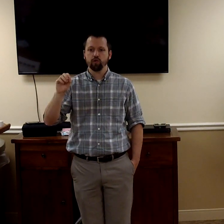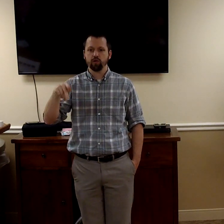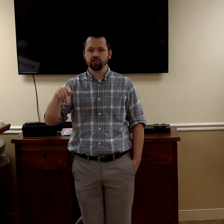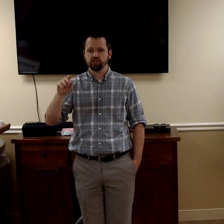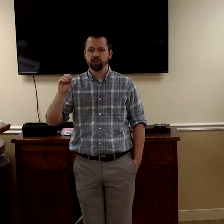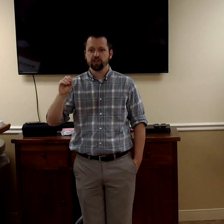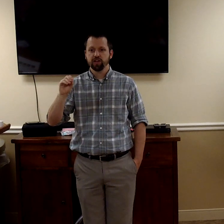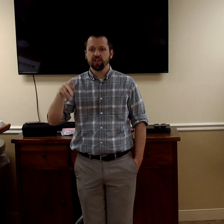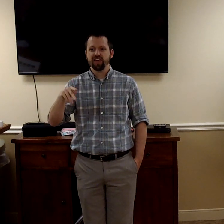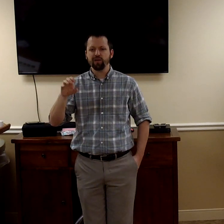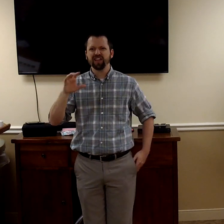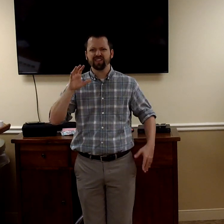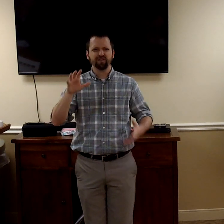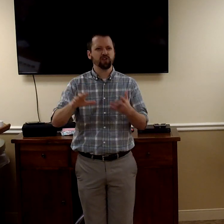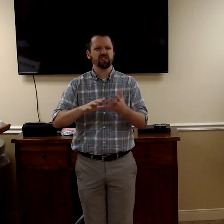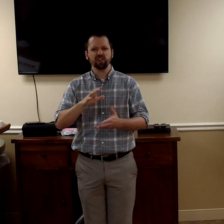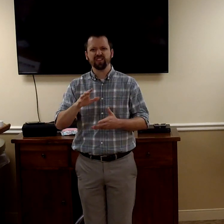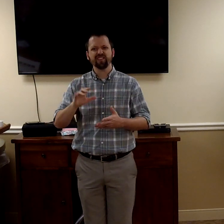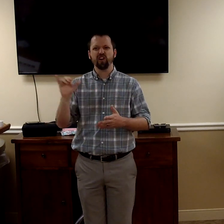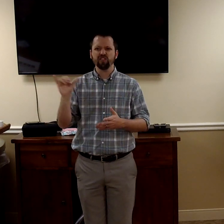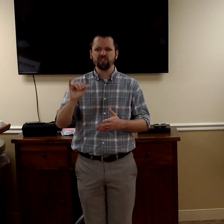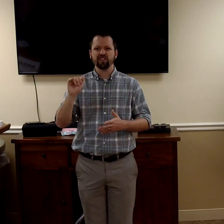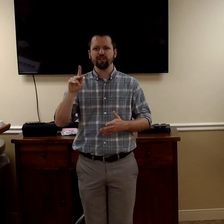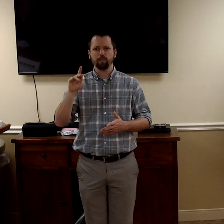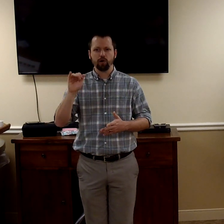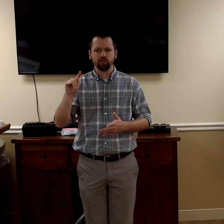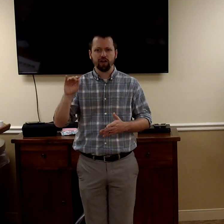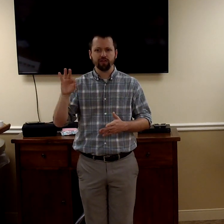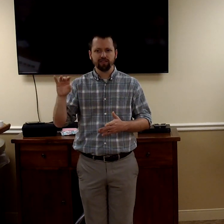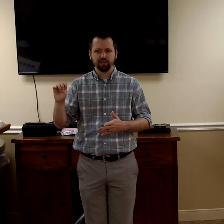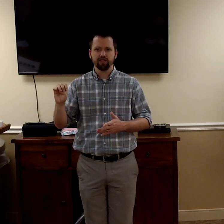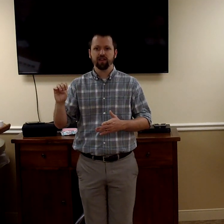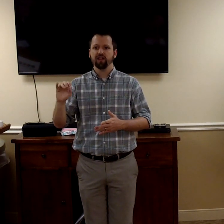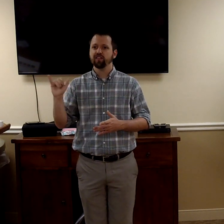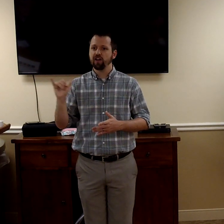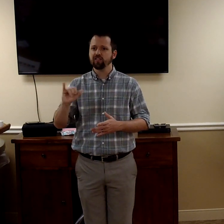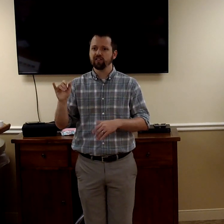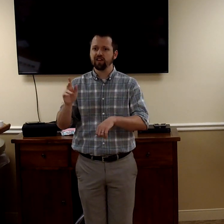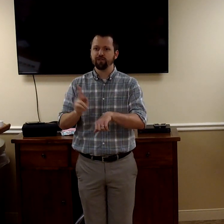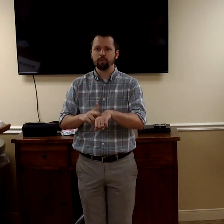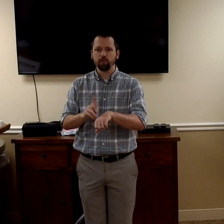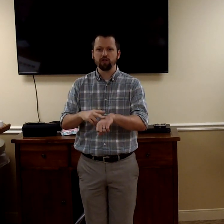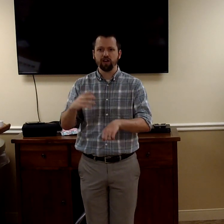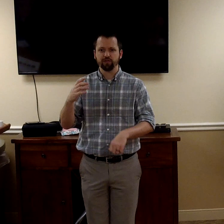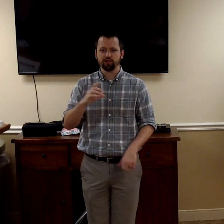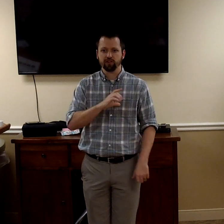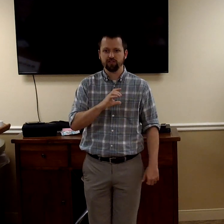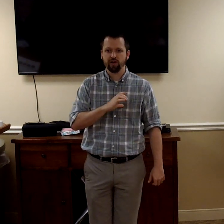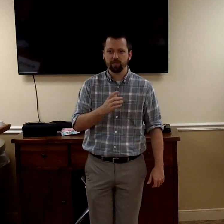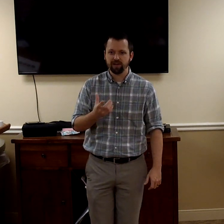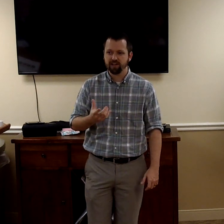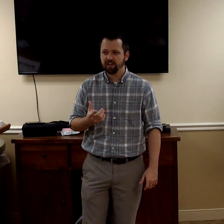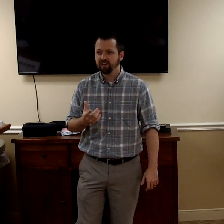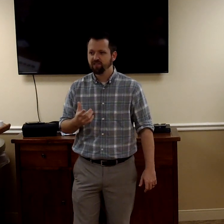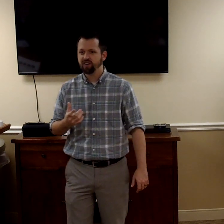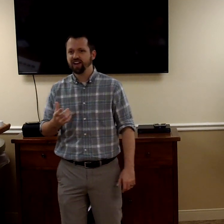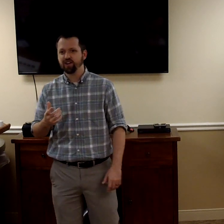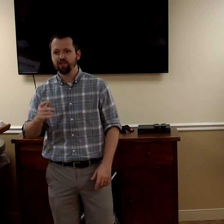Orange. That one gets confusing though, because that's also the sign for post office. It's also the sign for parole officer. So, I mean, you gotta go visit